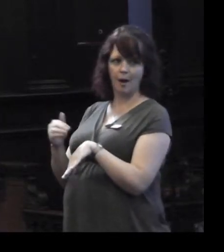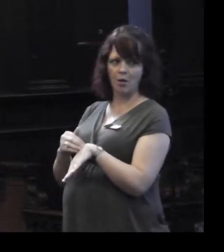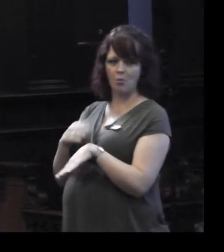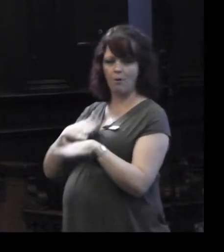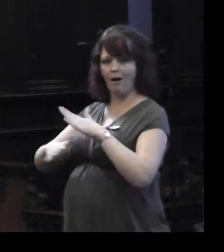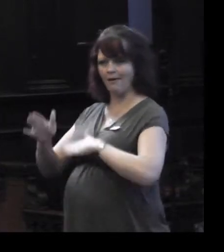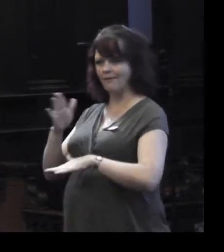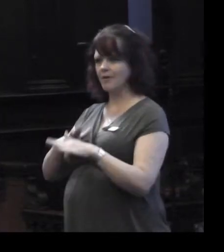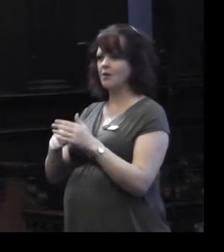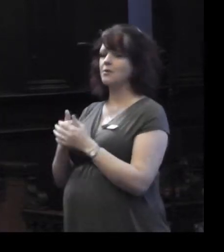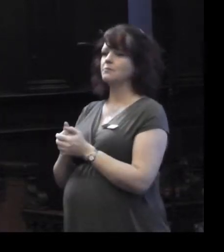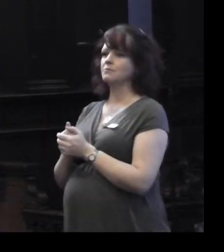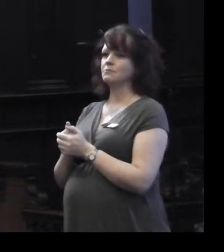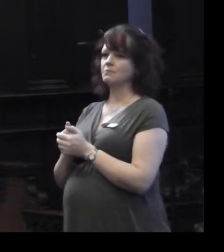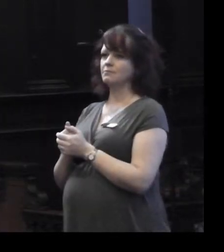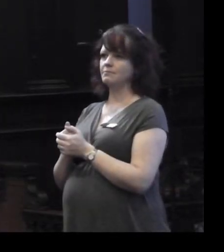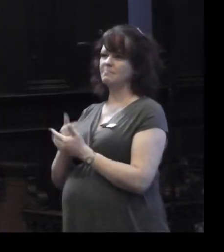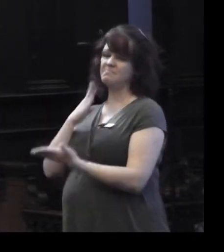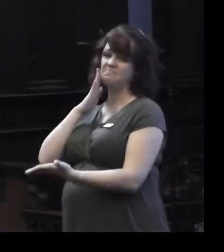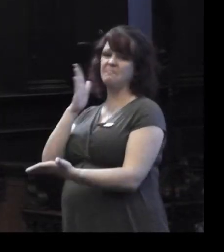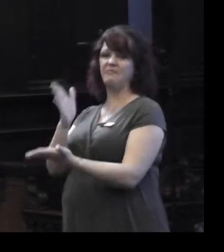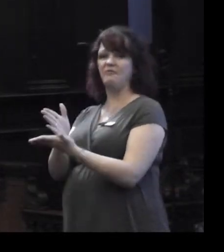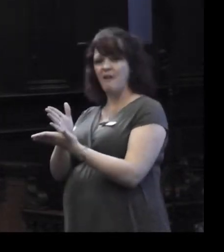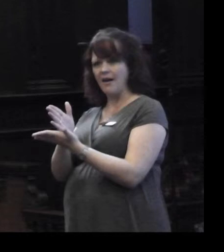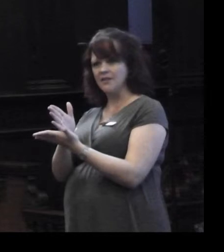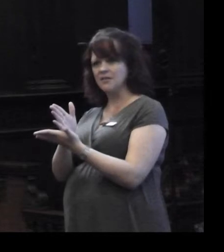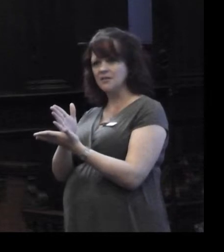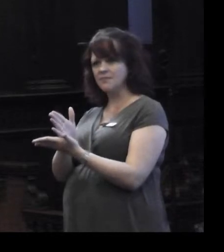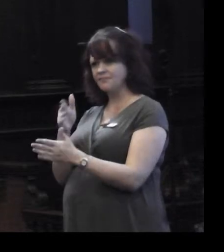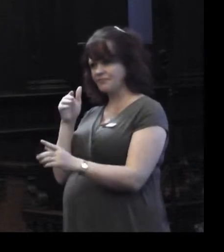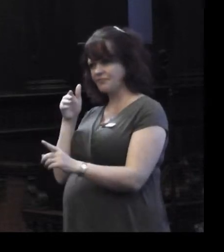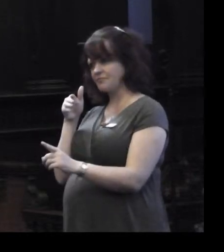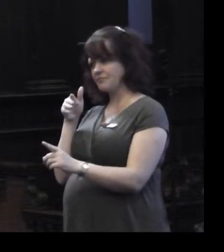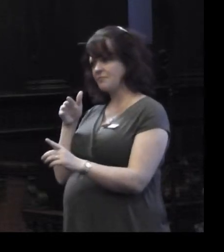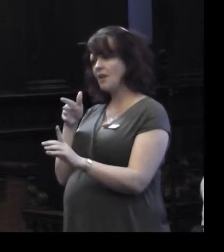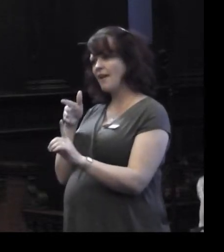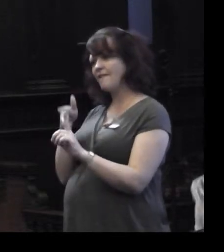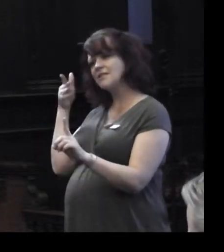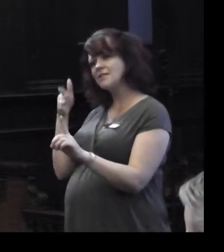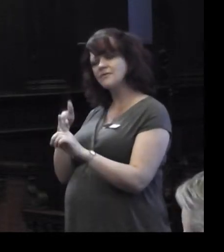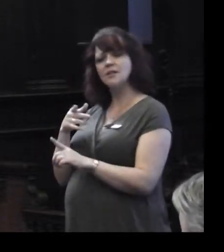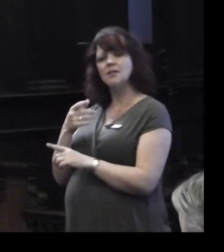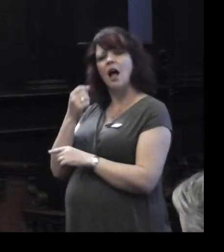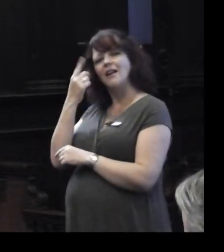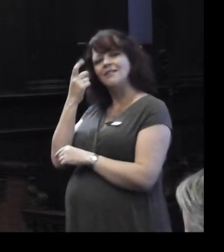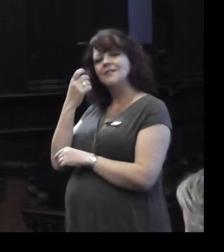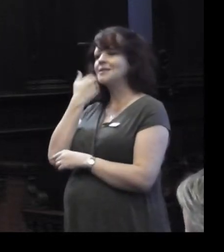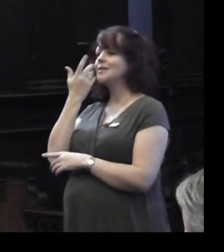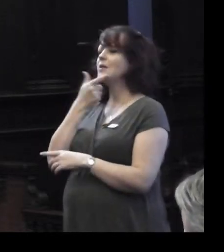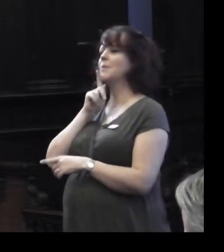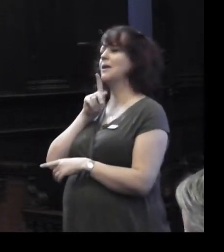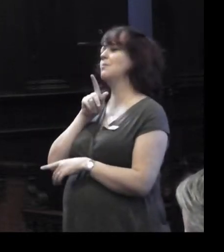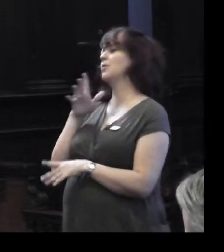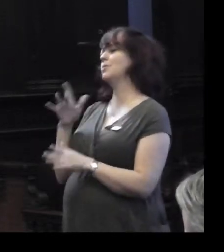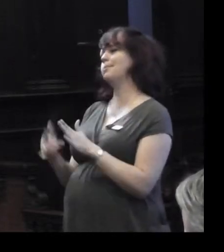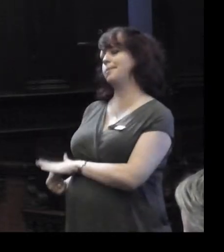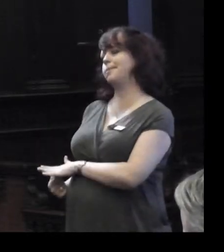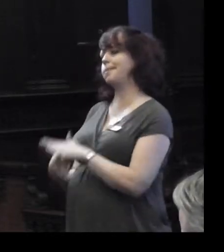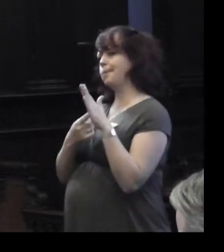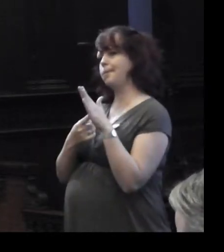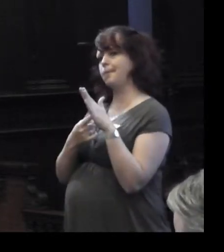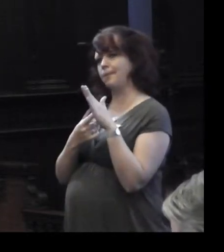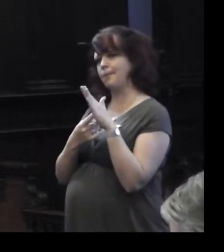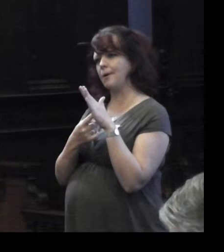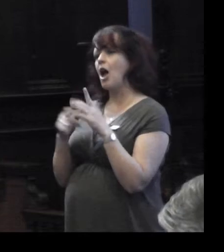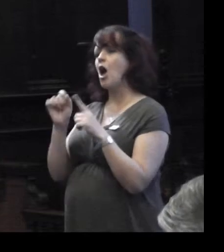Factual evidence, hard-hitting effectiveness, and an understanding of young people are crucial. Our project shows